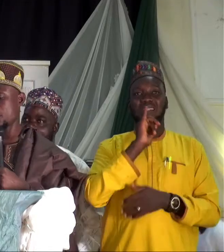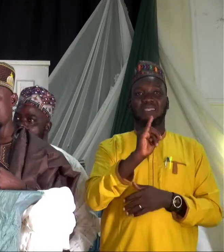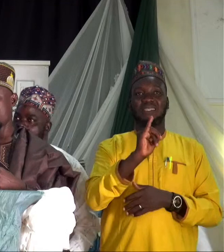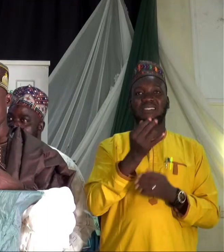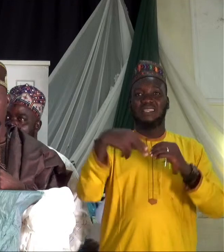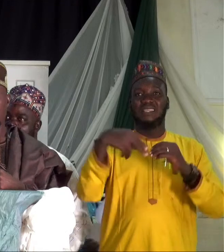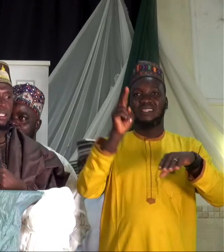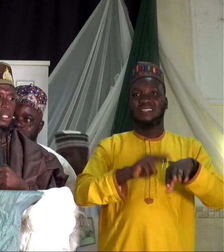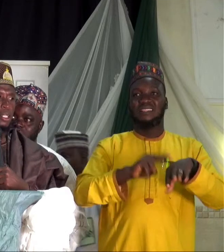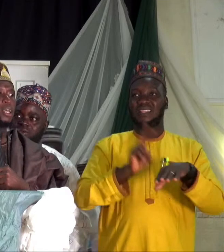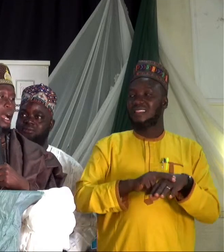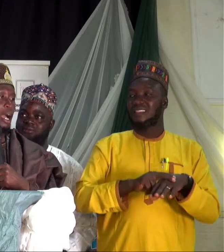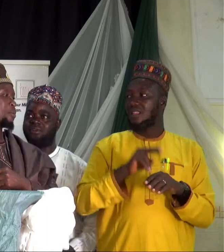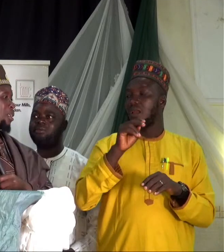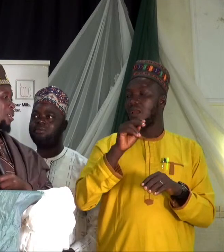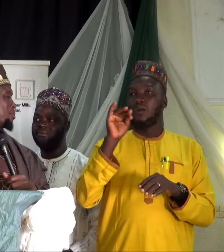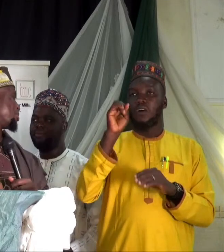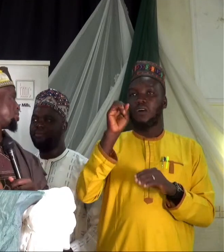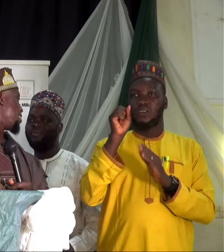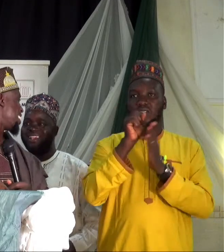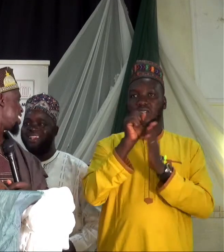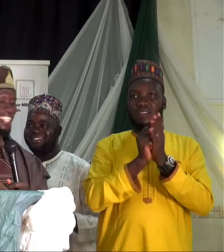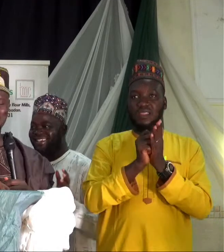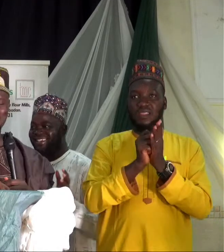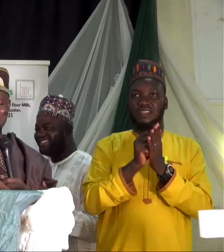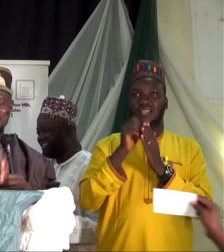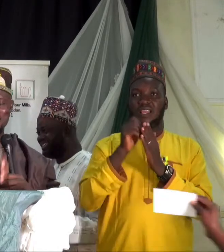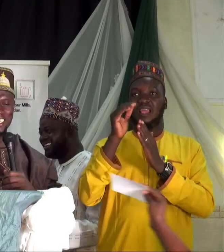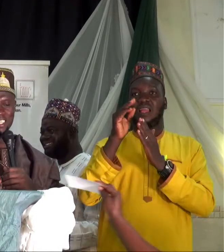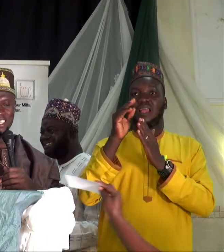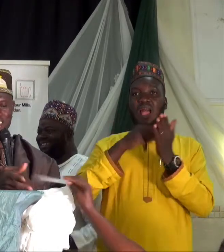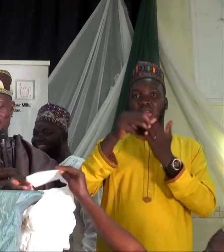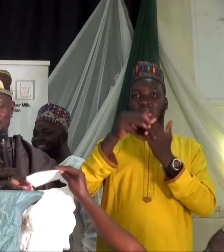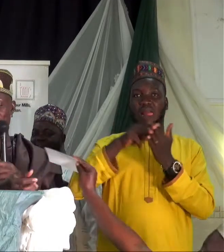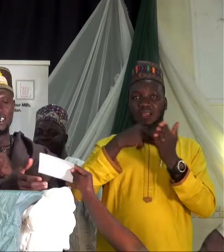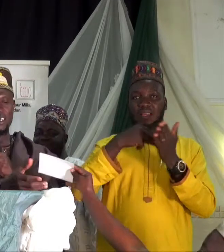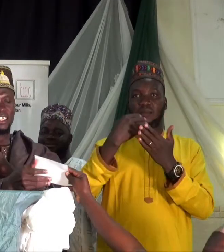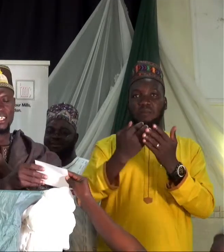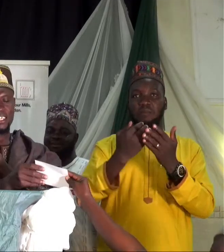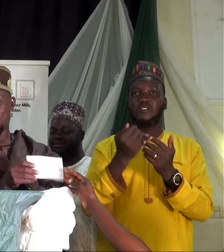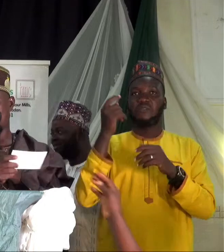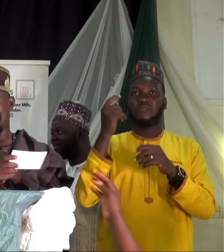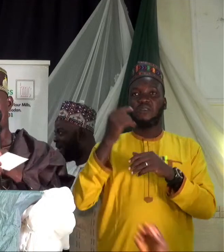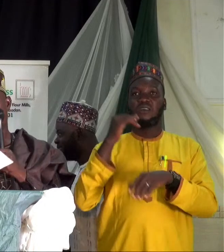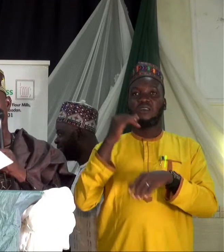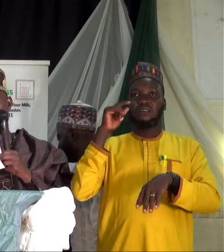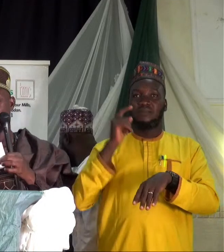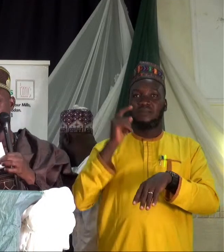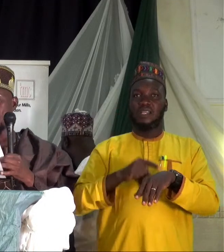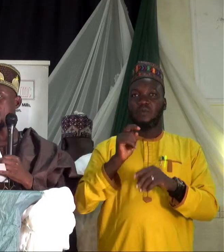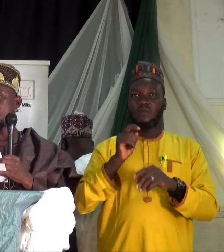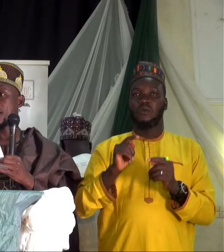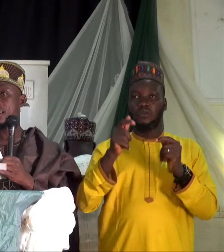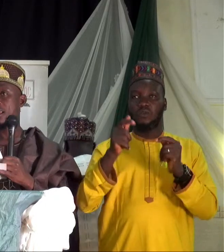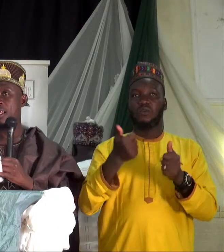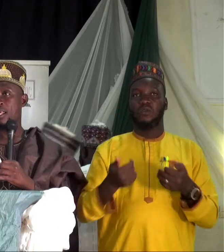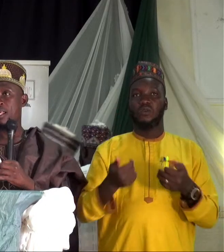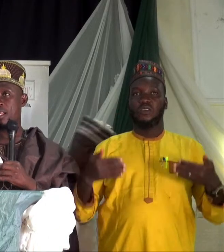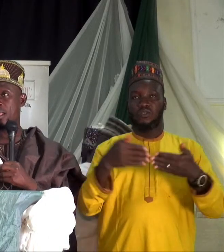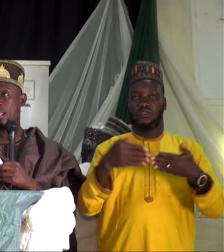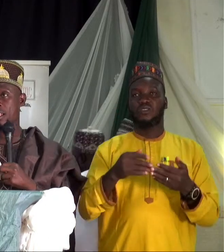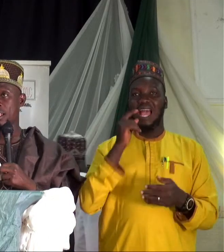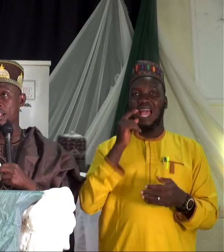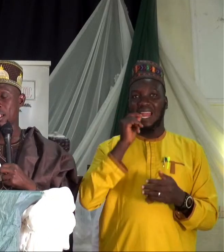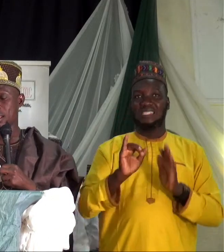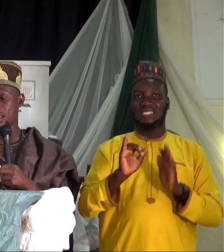national and Oyo state anthems. But before then, we quickly introduce Al Imam Ismail